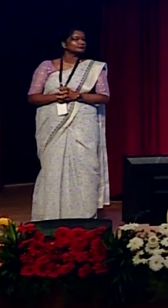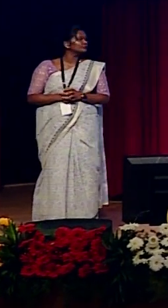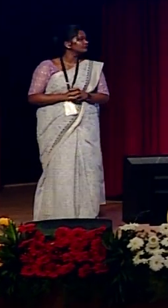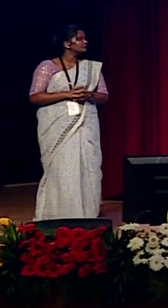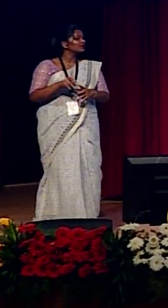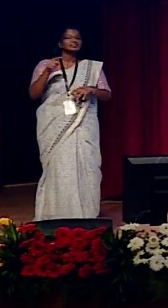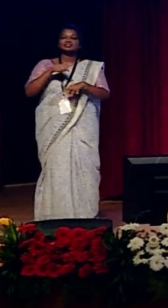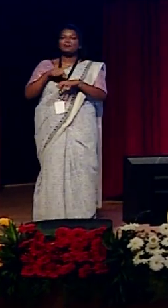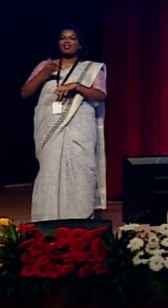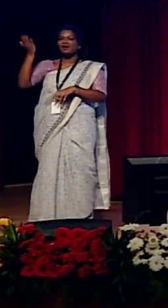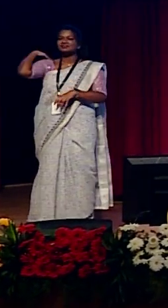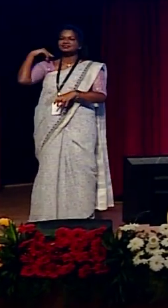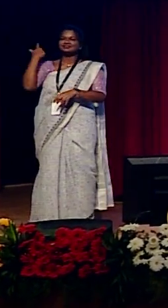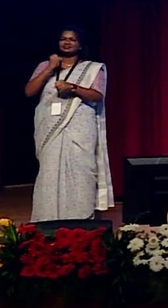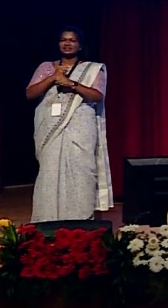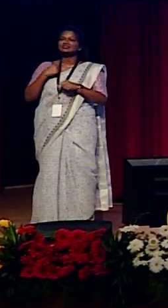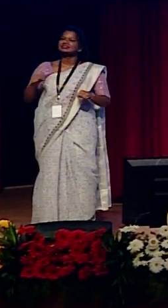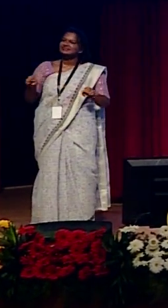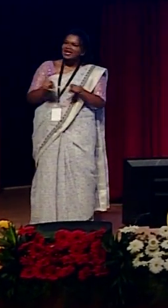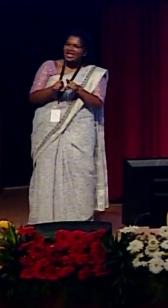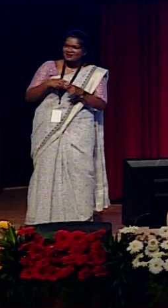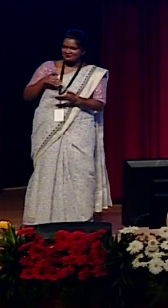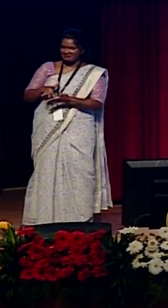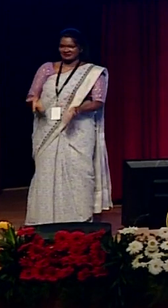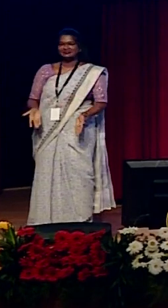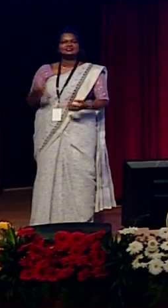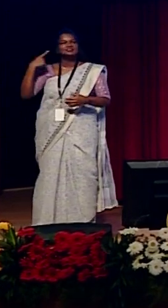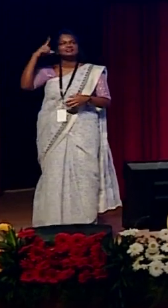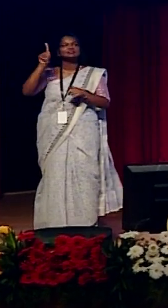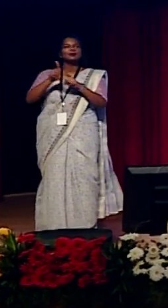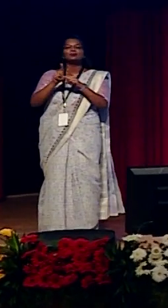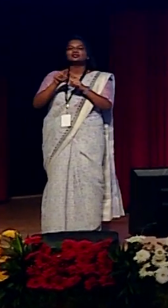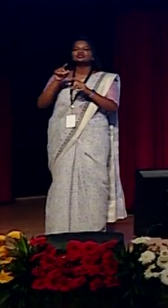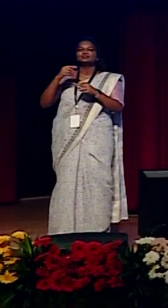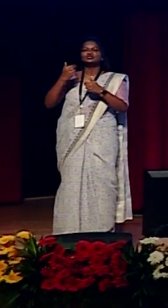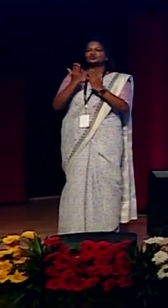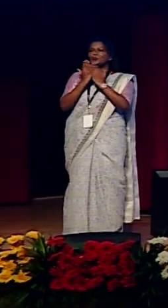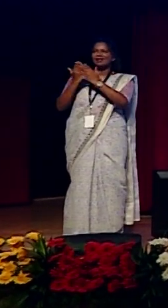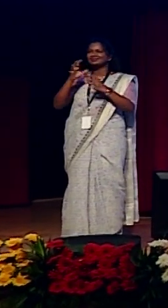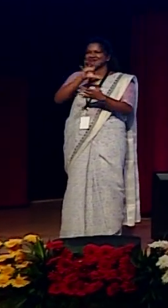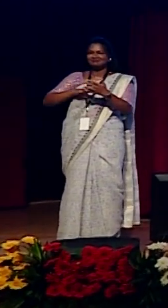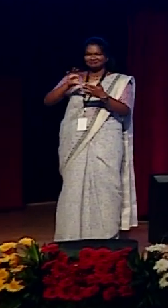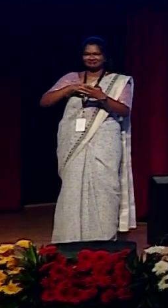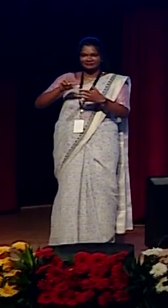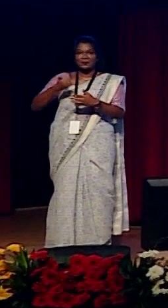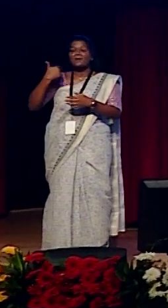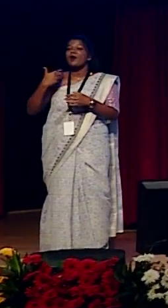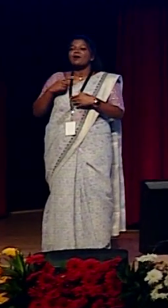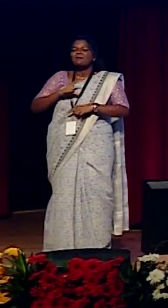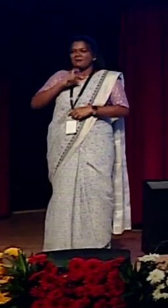This time last year, we were on the same stage competing for the Student Design Challenge. And it's an honor to be